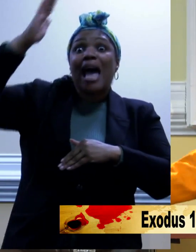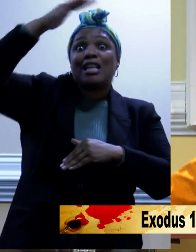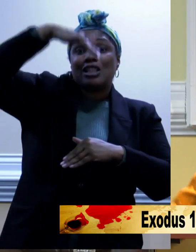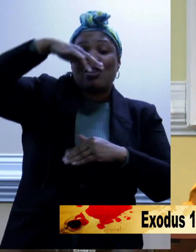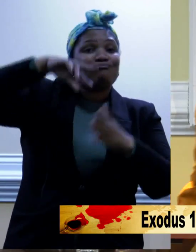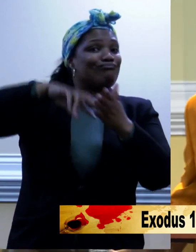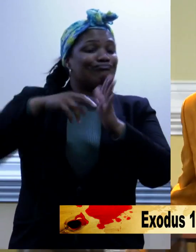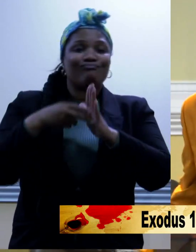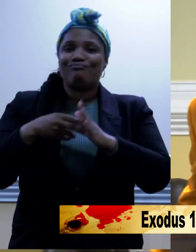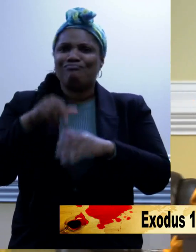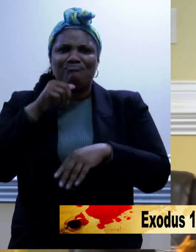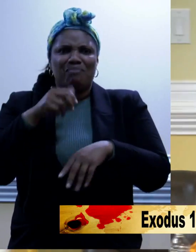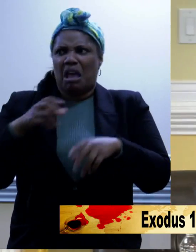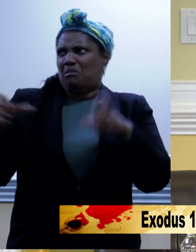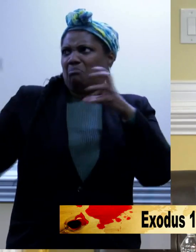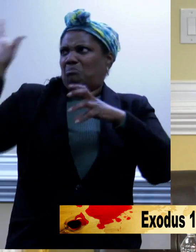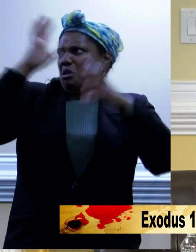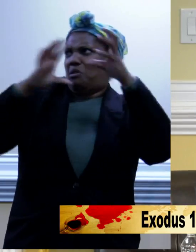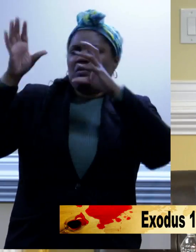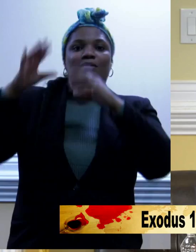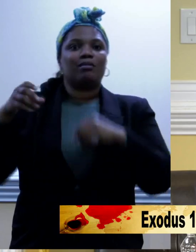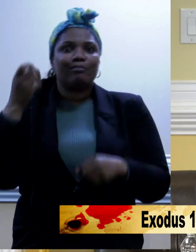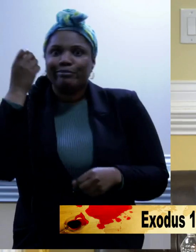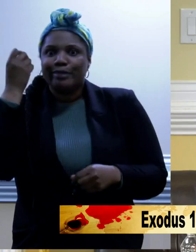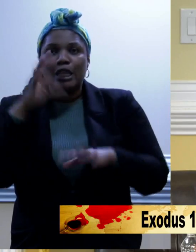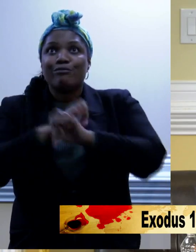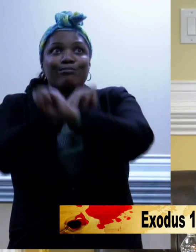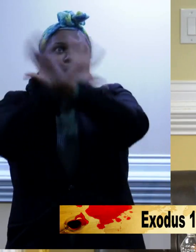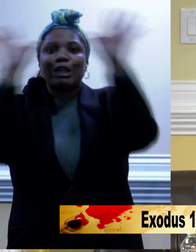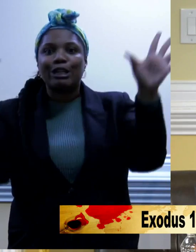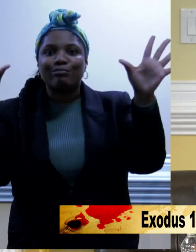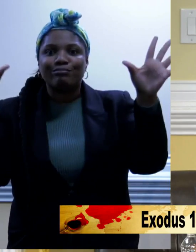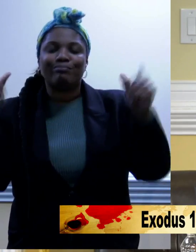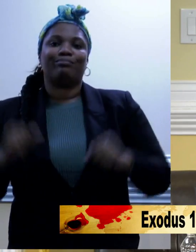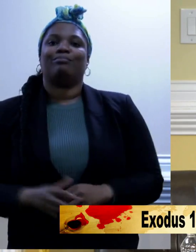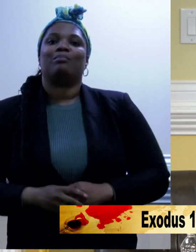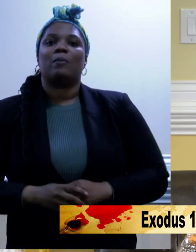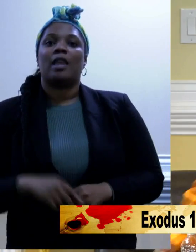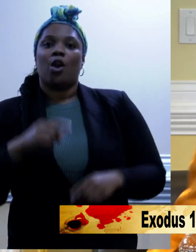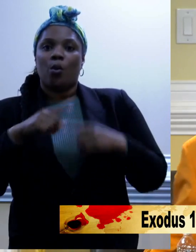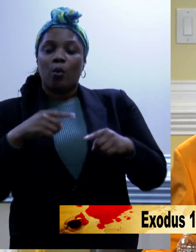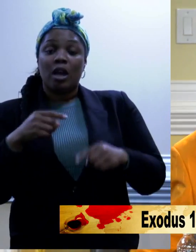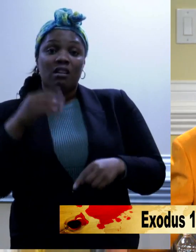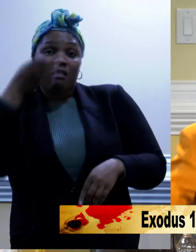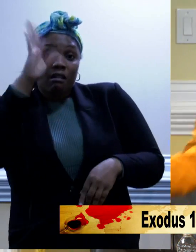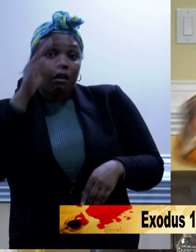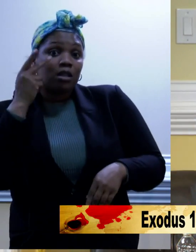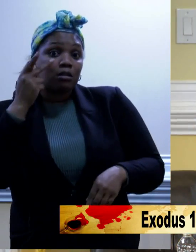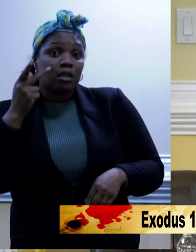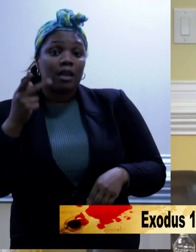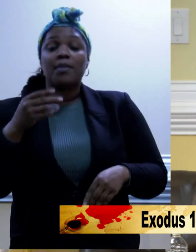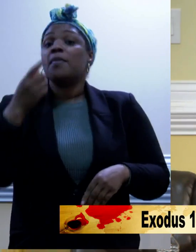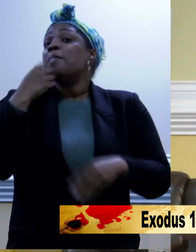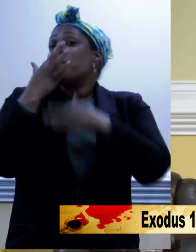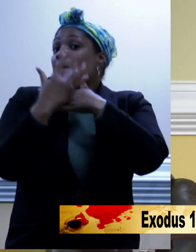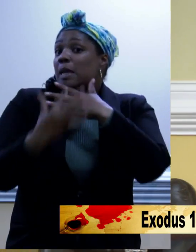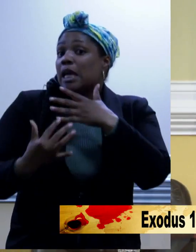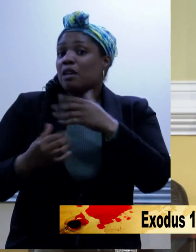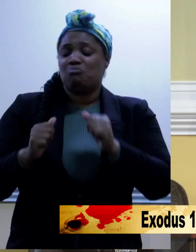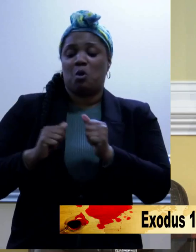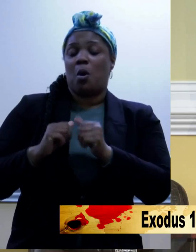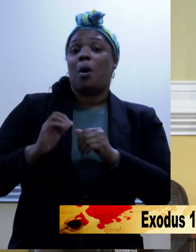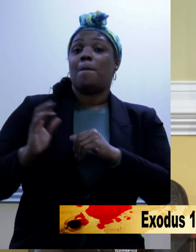No mysterious stuff there, is it? Nope. So when I see the blood, I'm going to pass over your